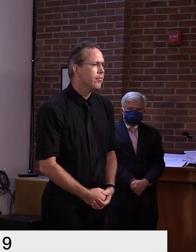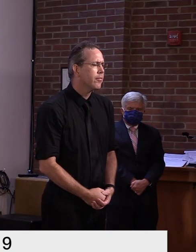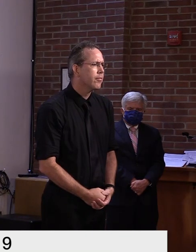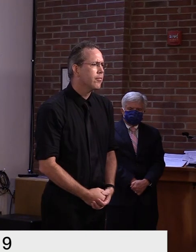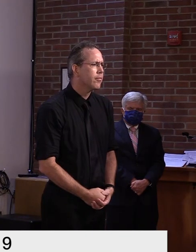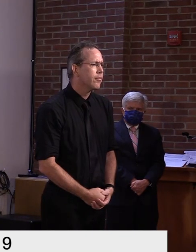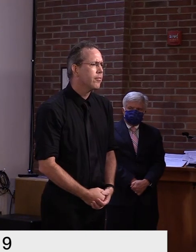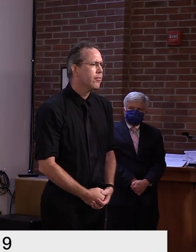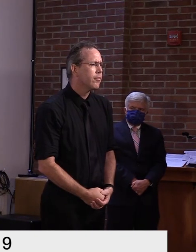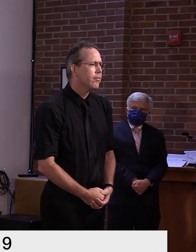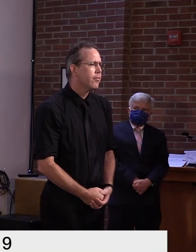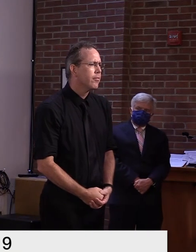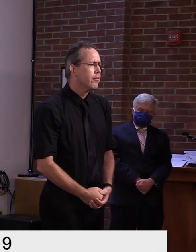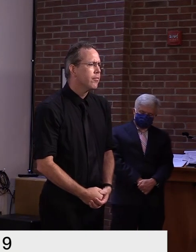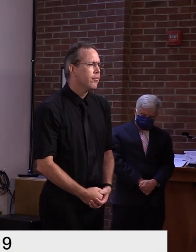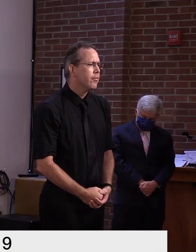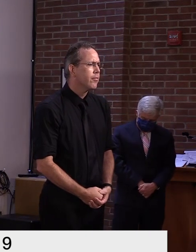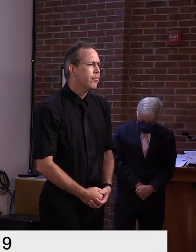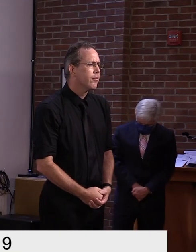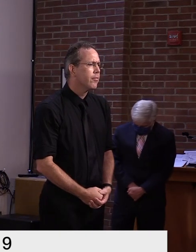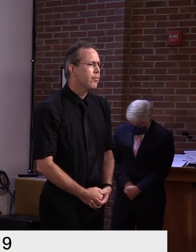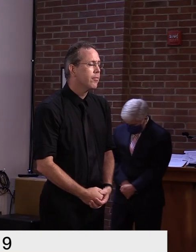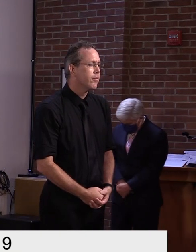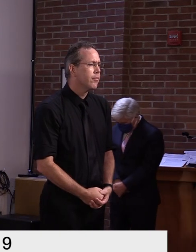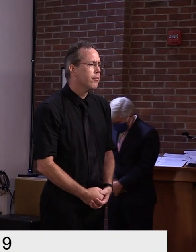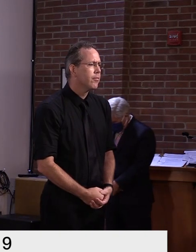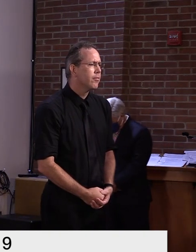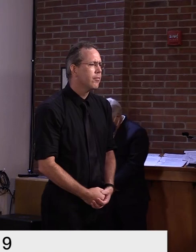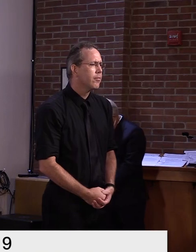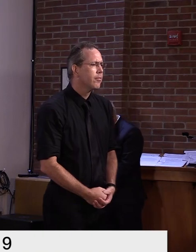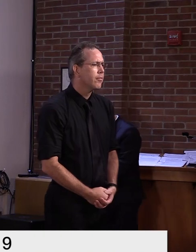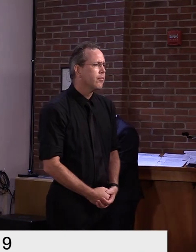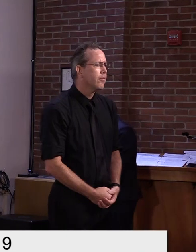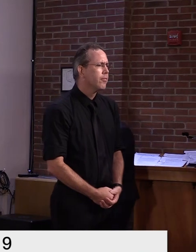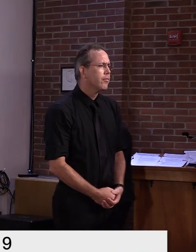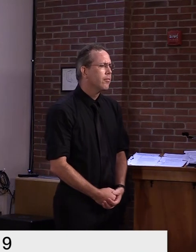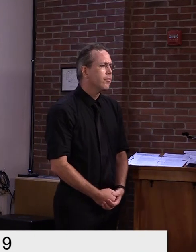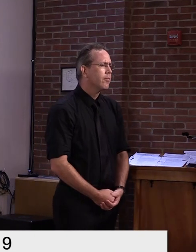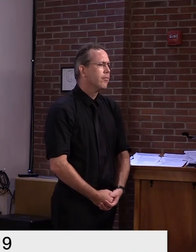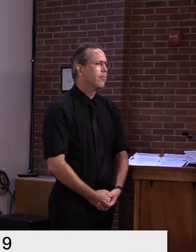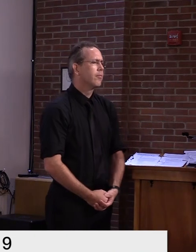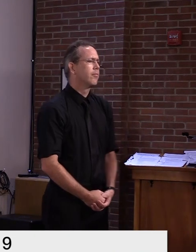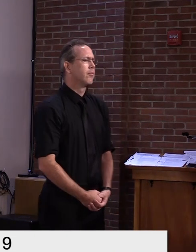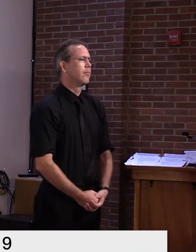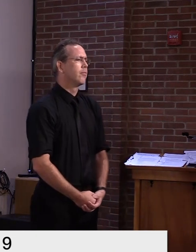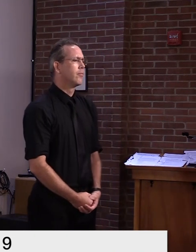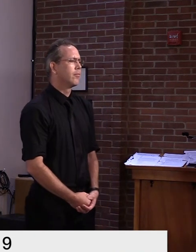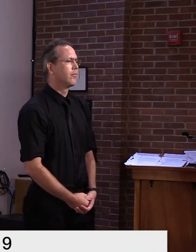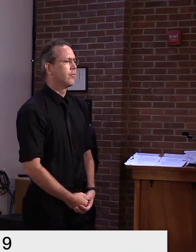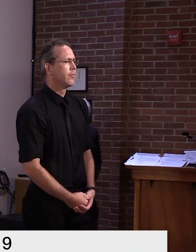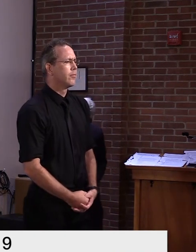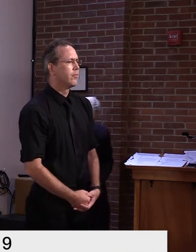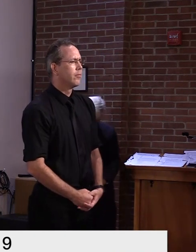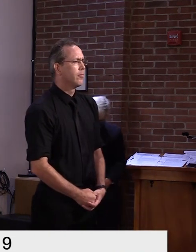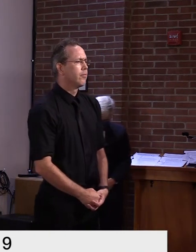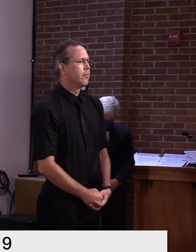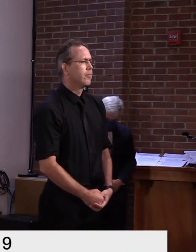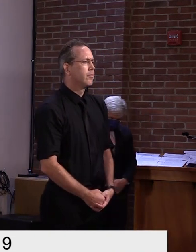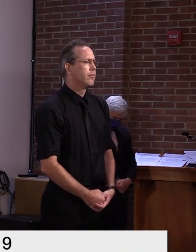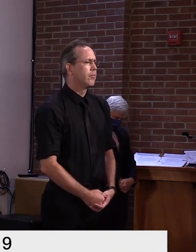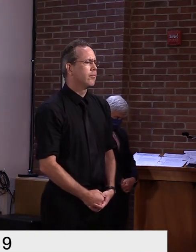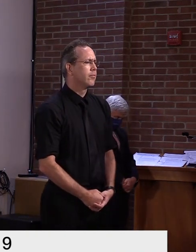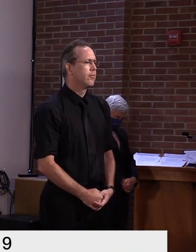Broadband continues to be one of the top issues for remote learning in the Northeast Kingdom, the rural part.